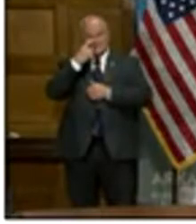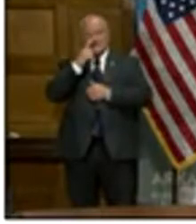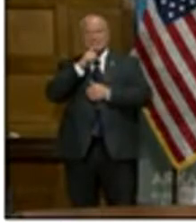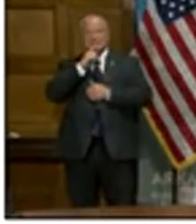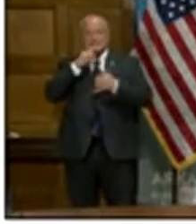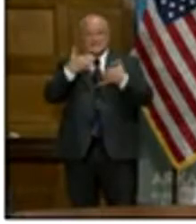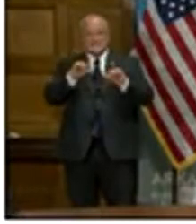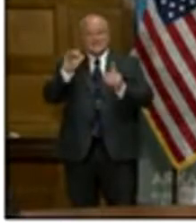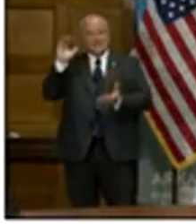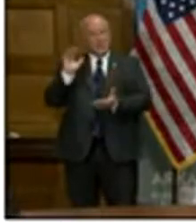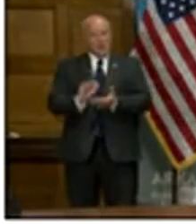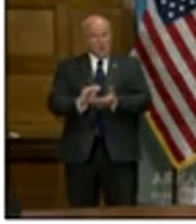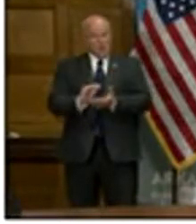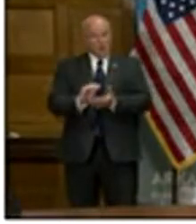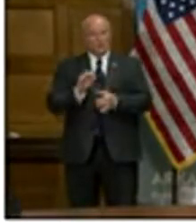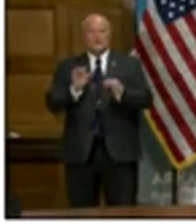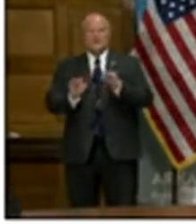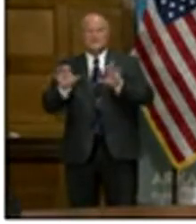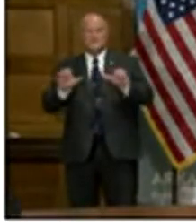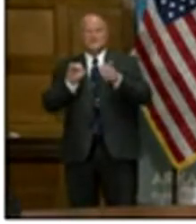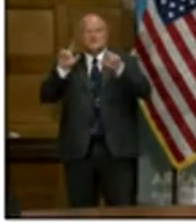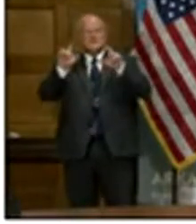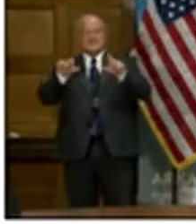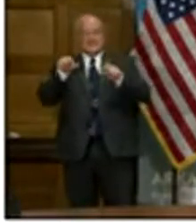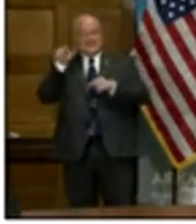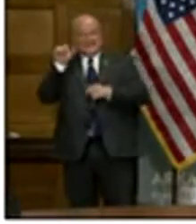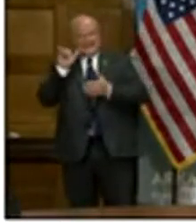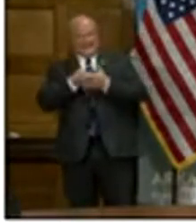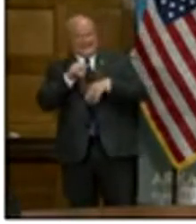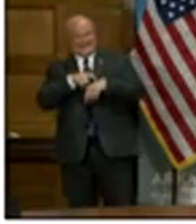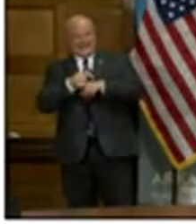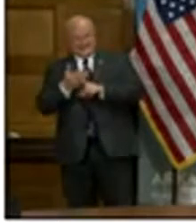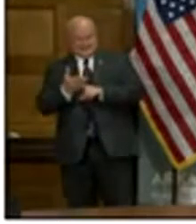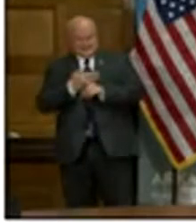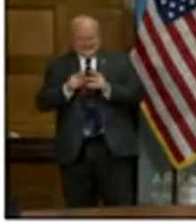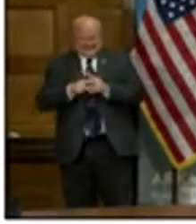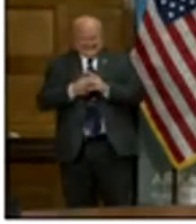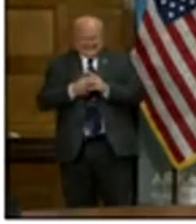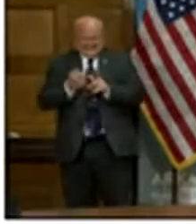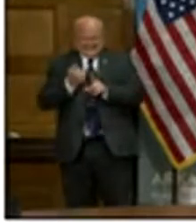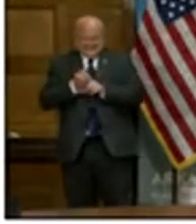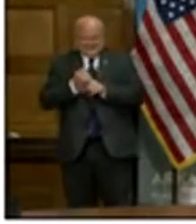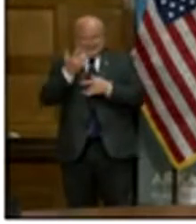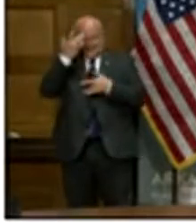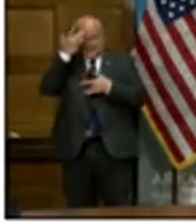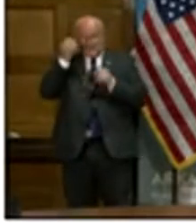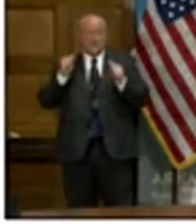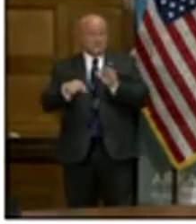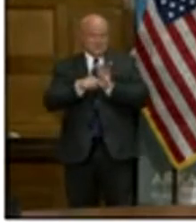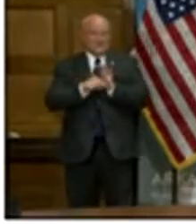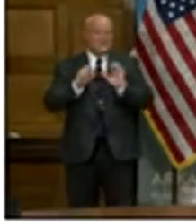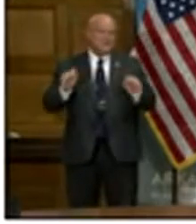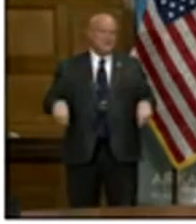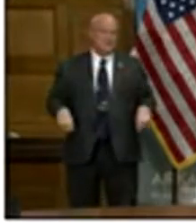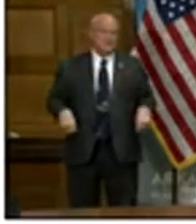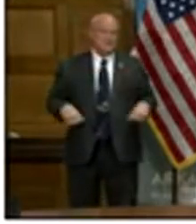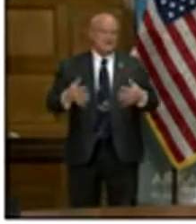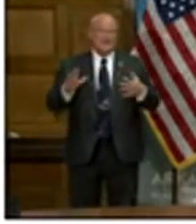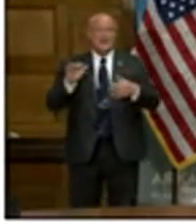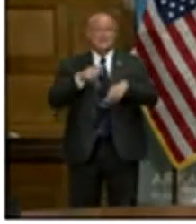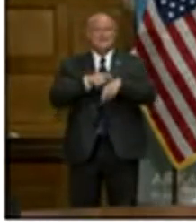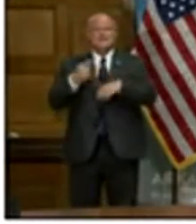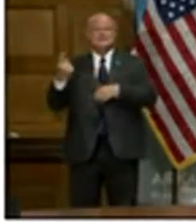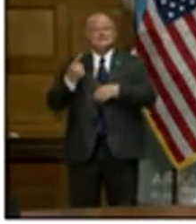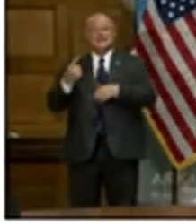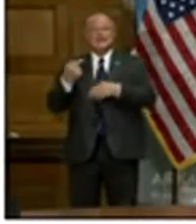is still low. So if you were to do a test then, early on in infection, it could be negative. Now, by the